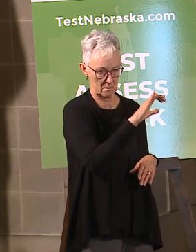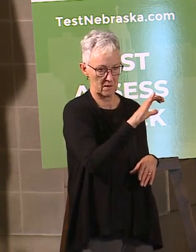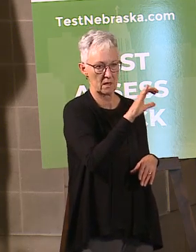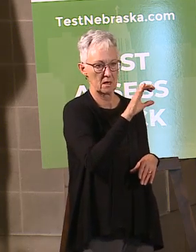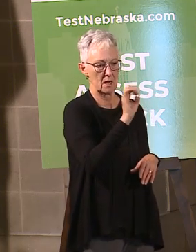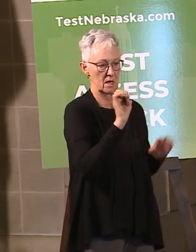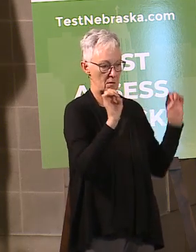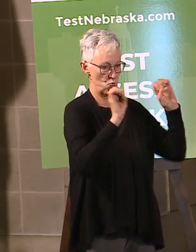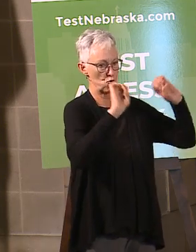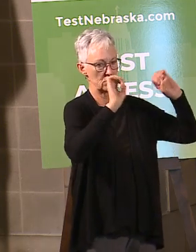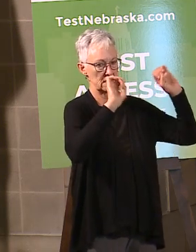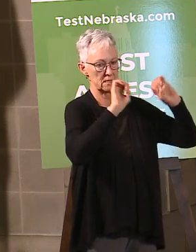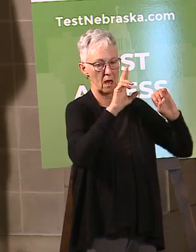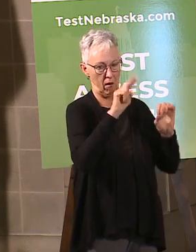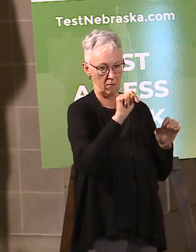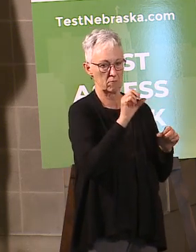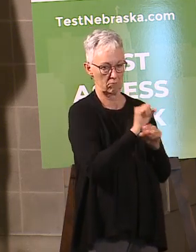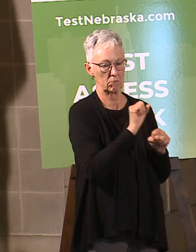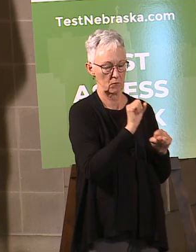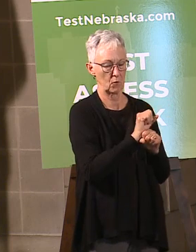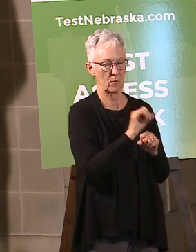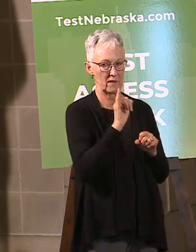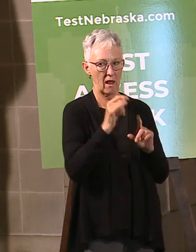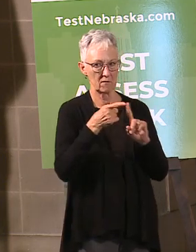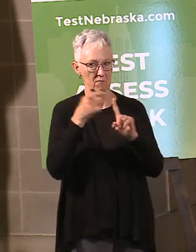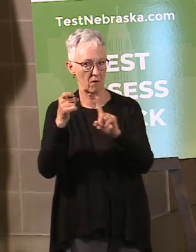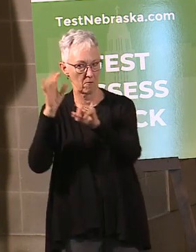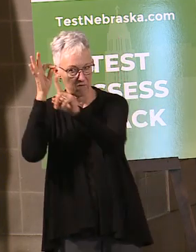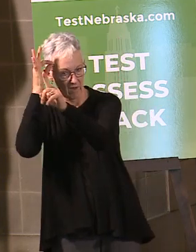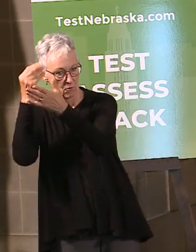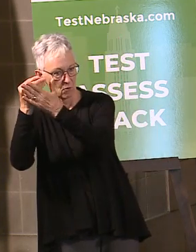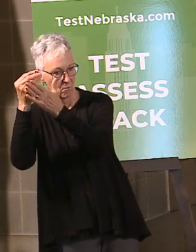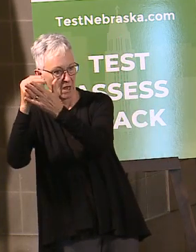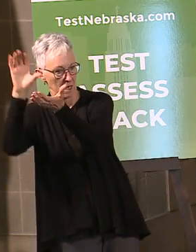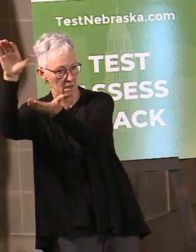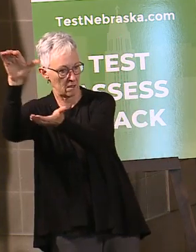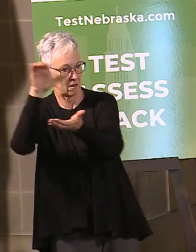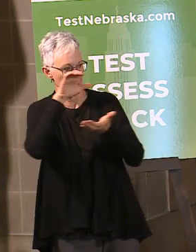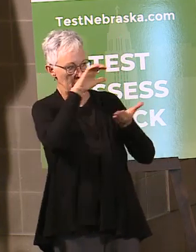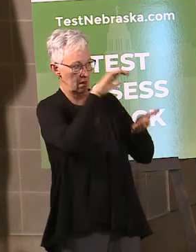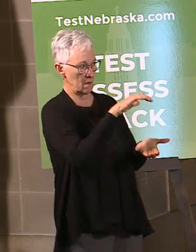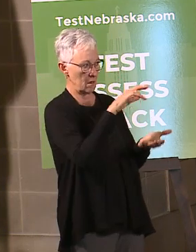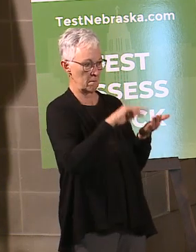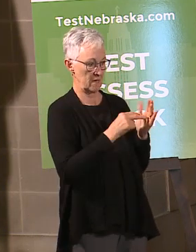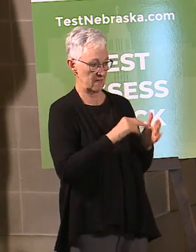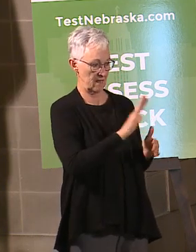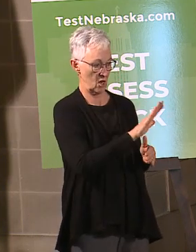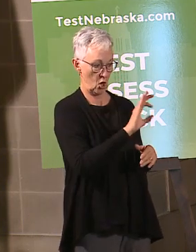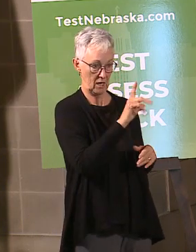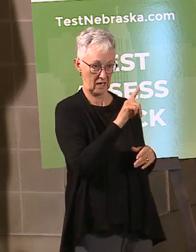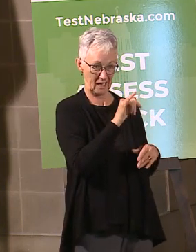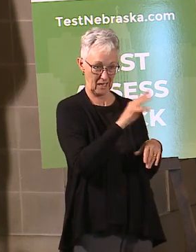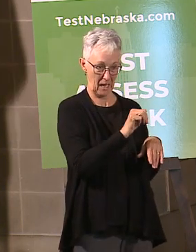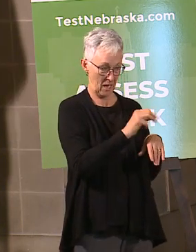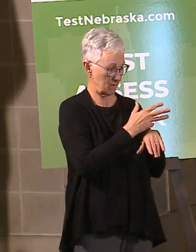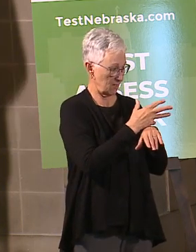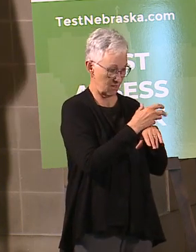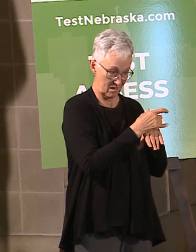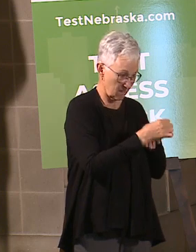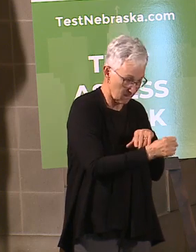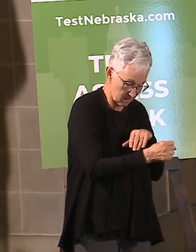13 weeks. It's a federally funded benefit available to anyone that's exhausted their claim in a benefit year beginning after July 1st